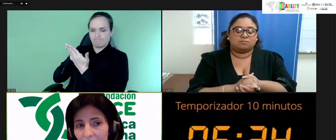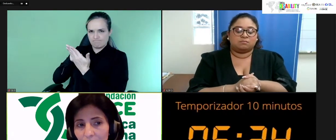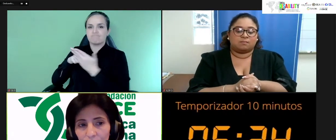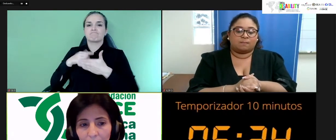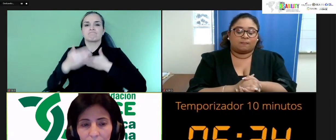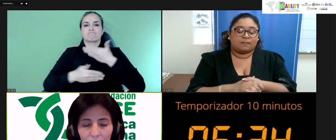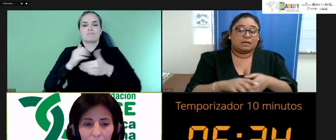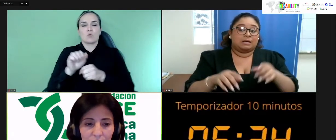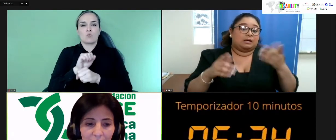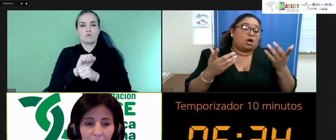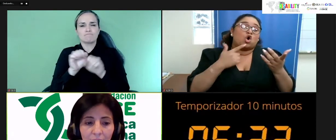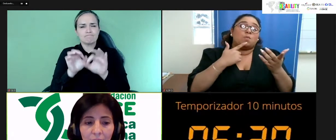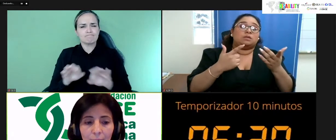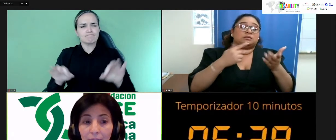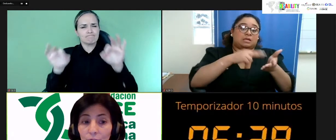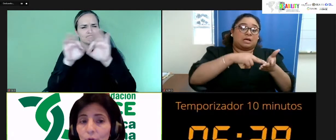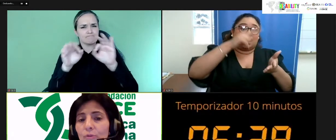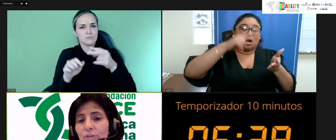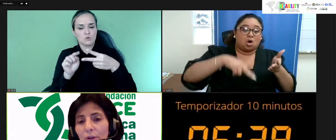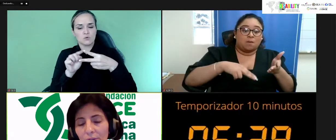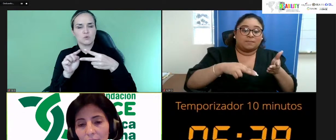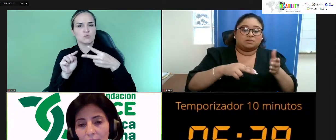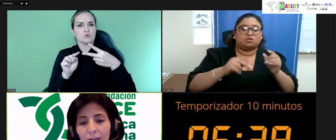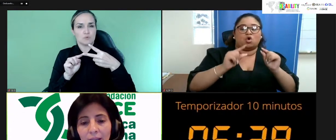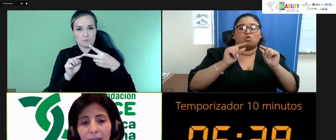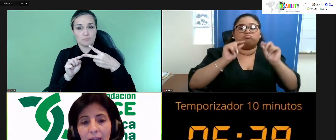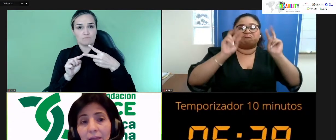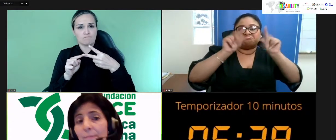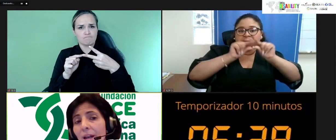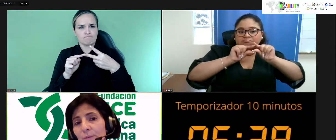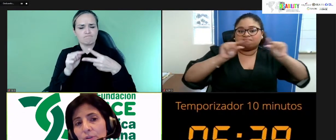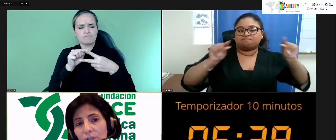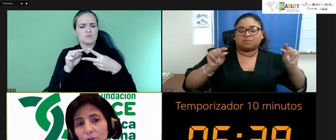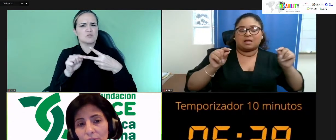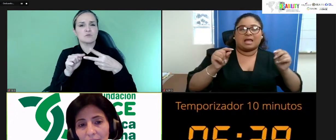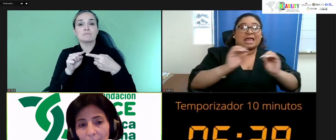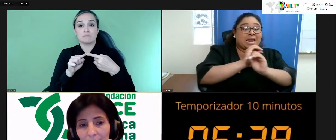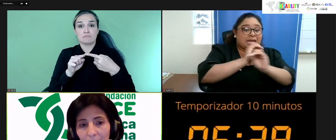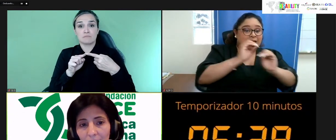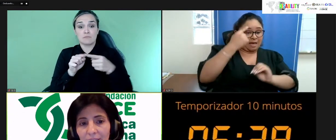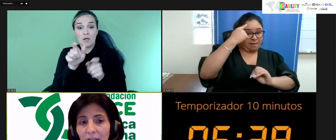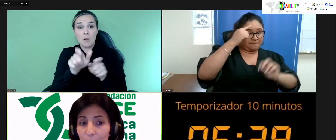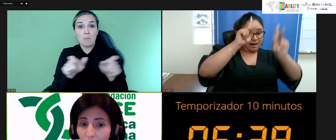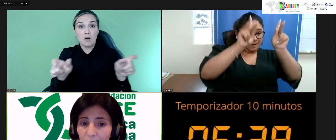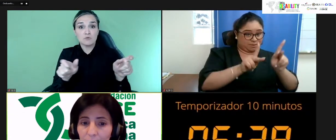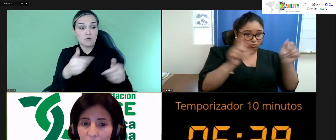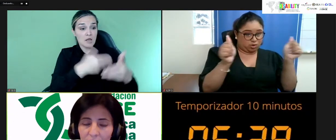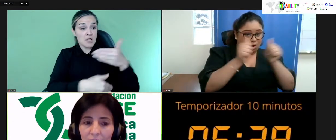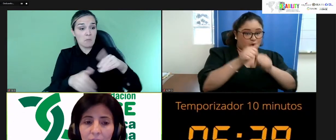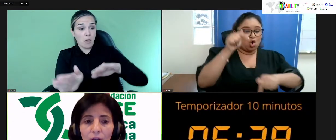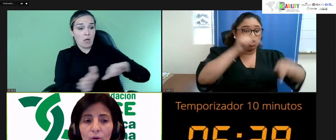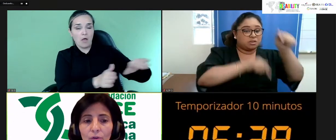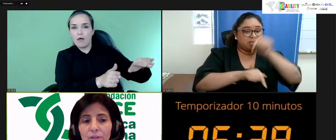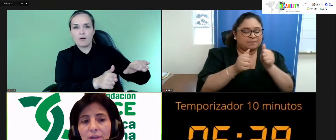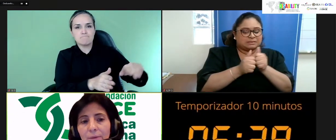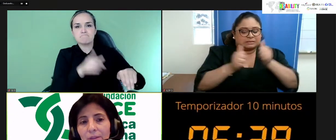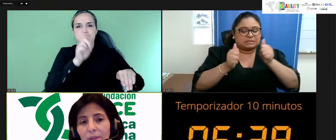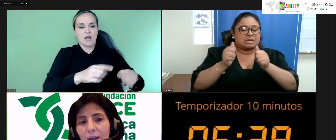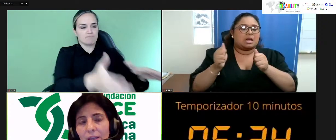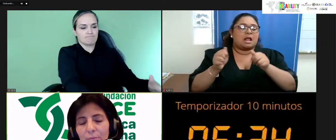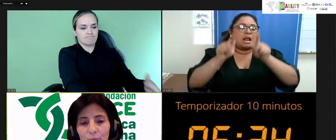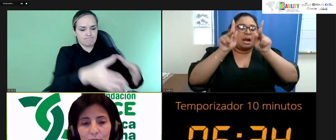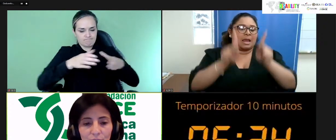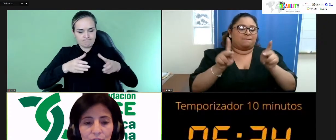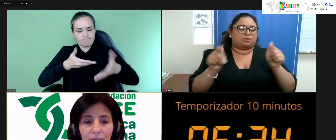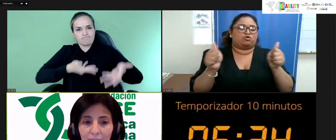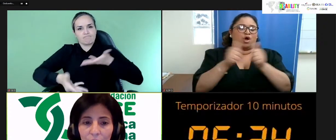stating so we have important problems to address in our actions this is for persons nothing for